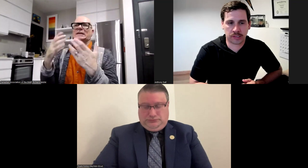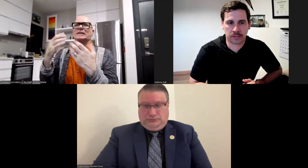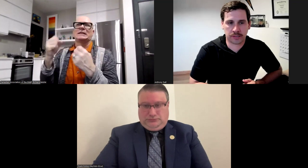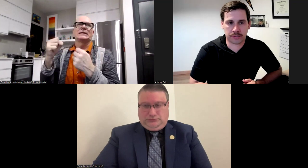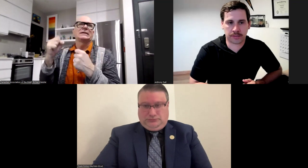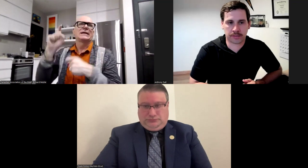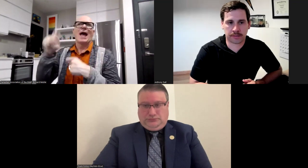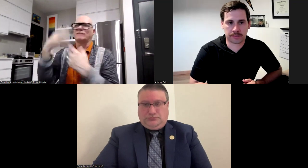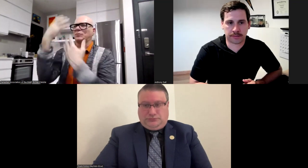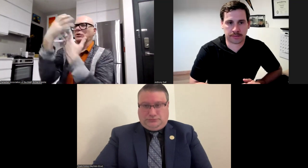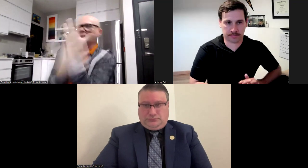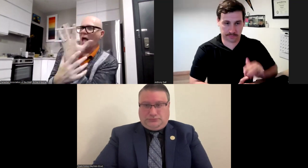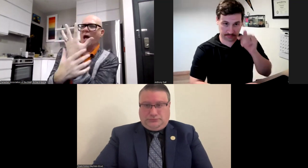quite gotten to the place where it can.